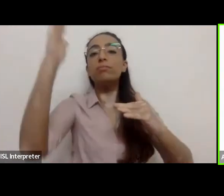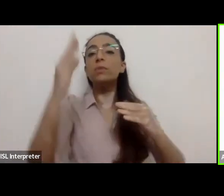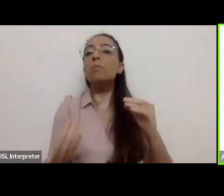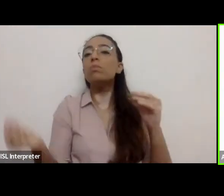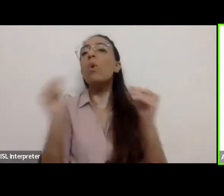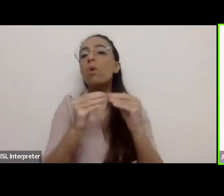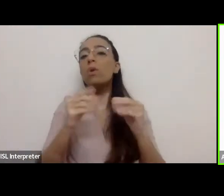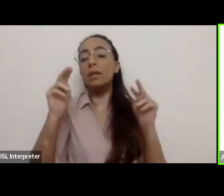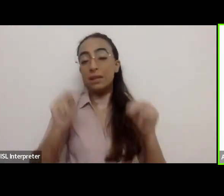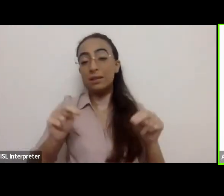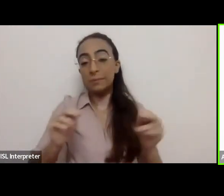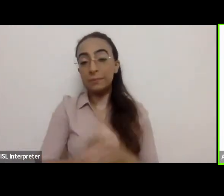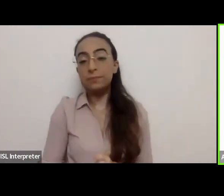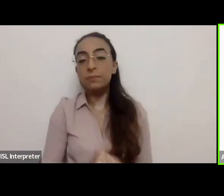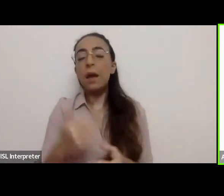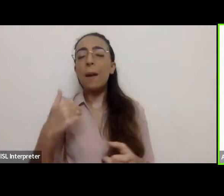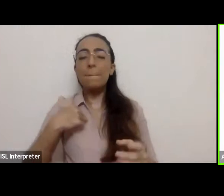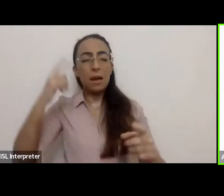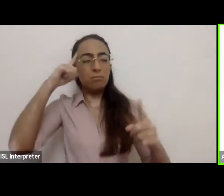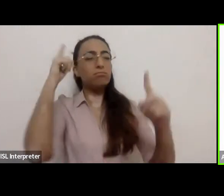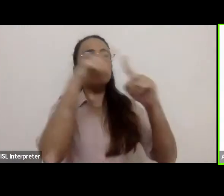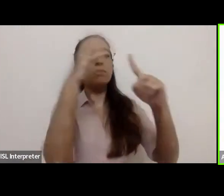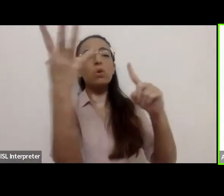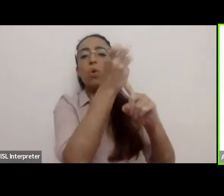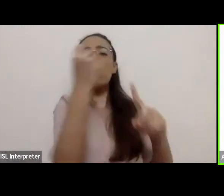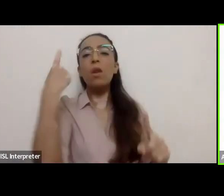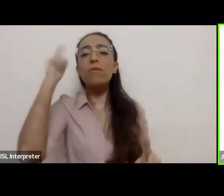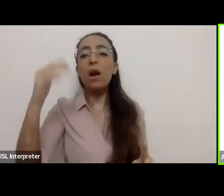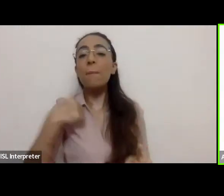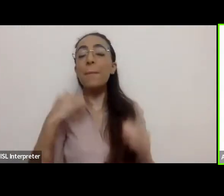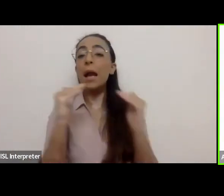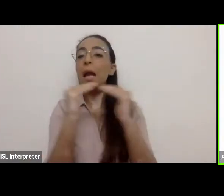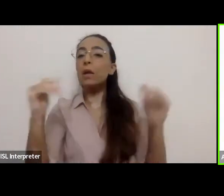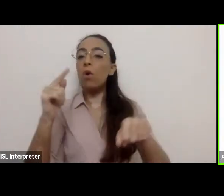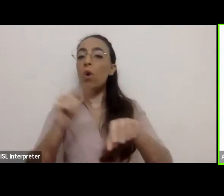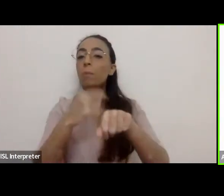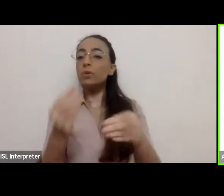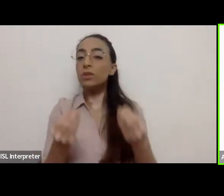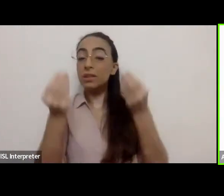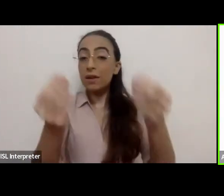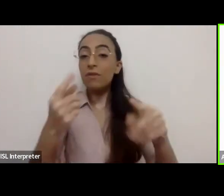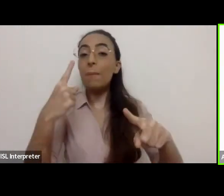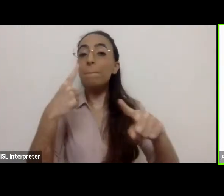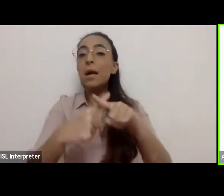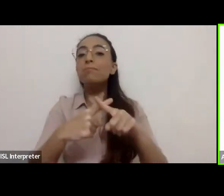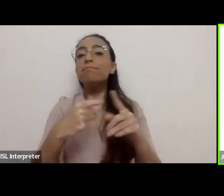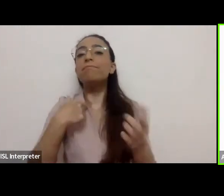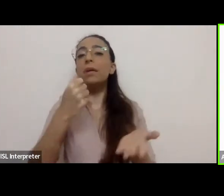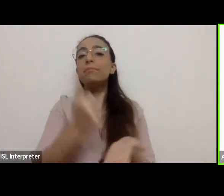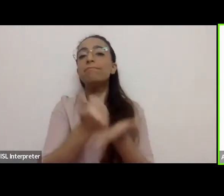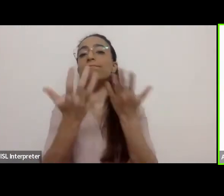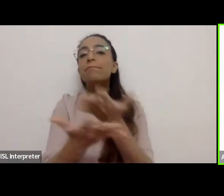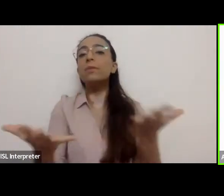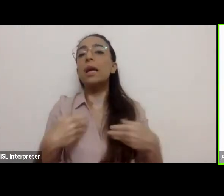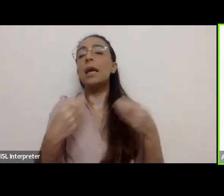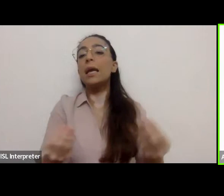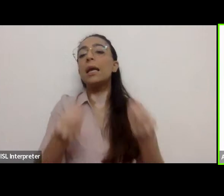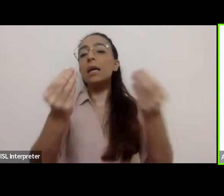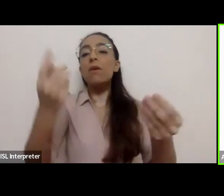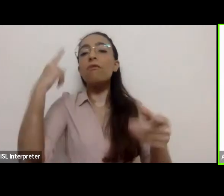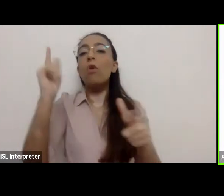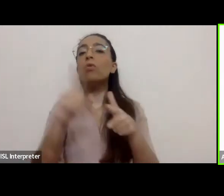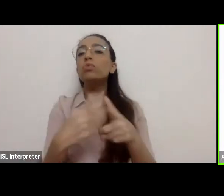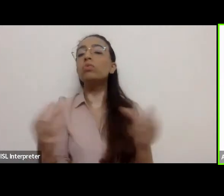Our goal is to create a larger impact in providing equal opportunity and reasonable accommodation for persons with disabilities in the area of